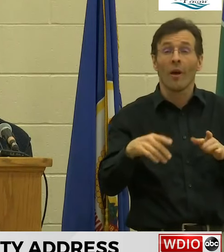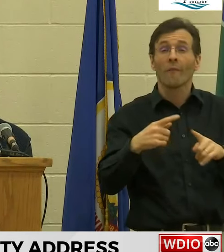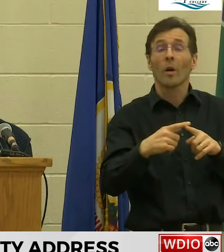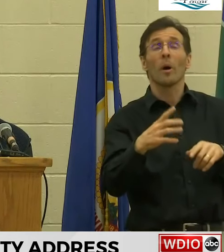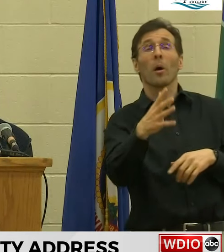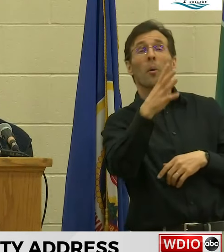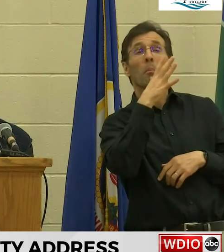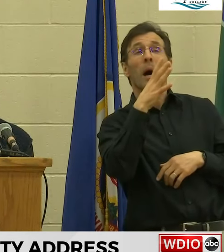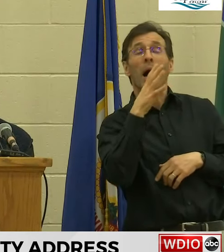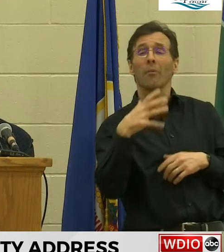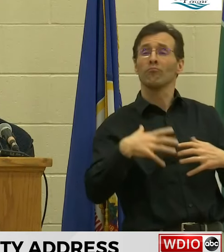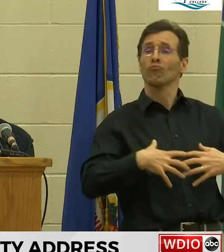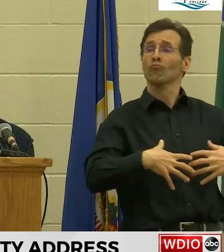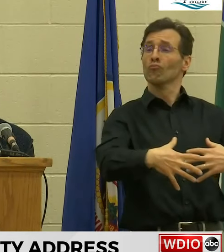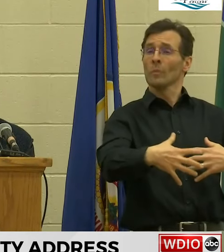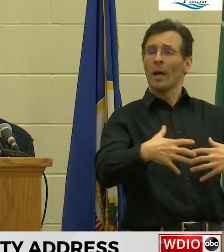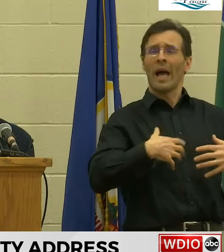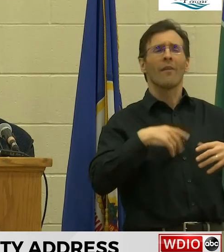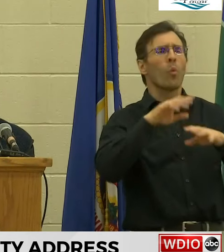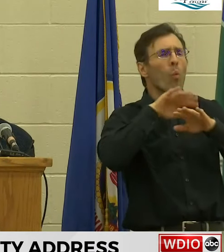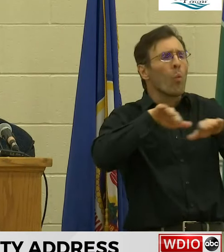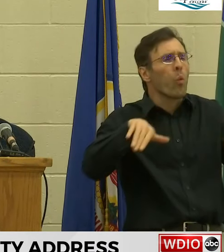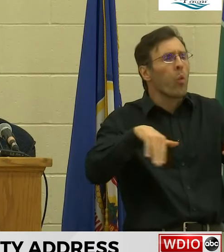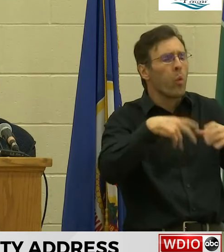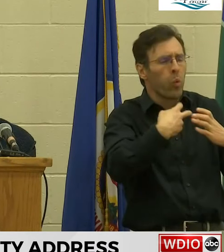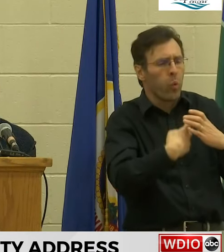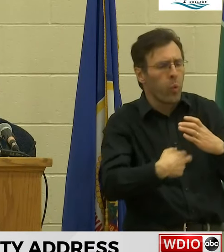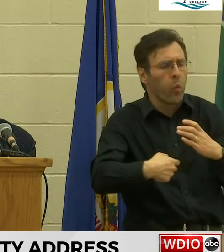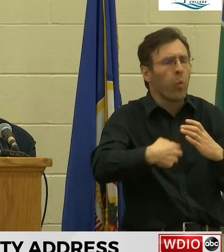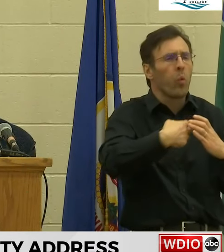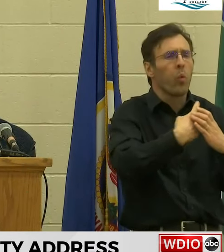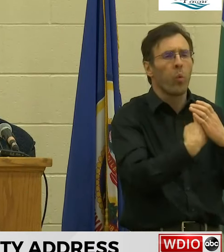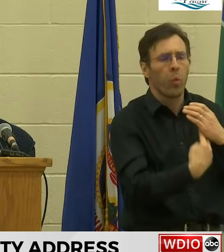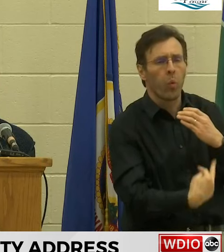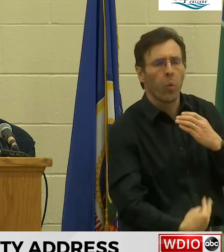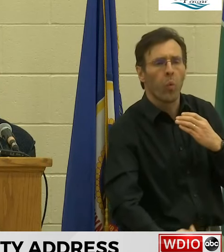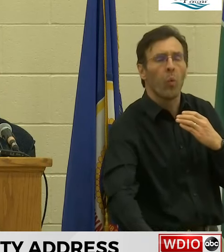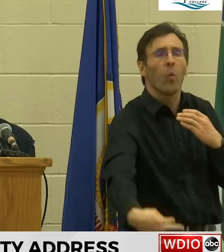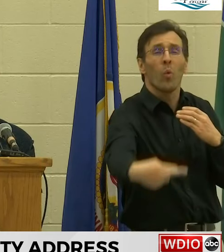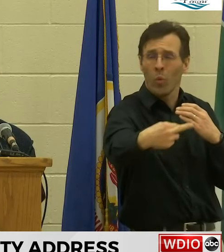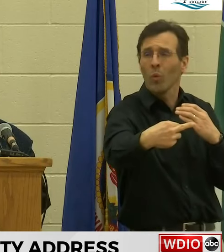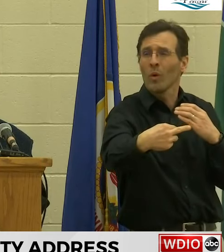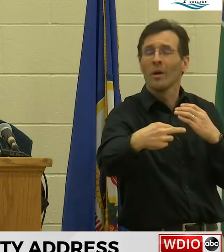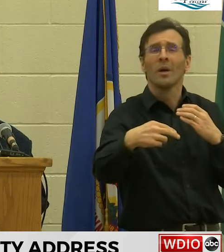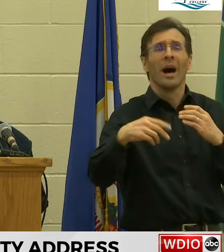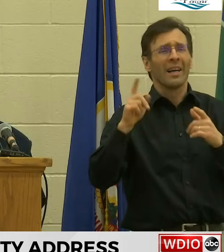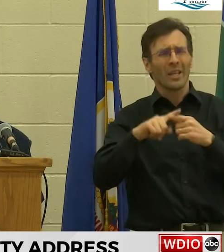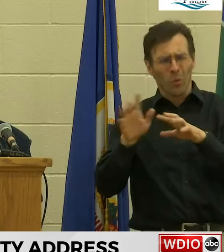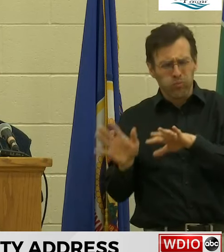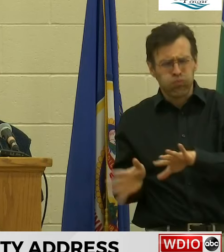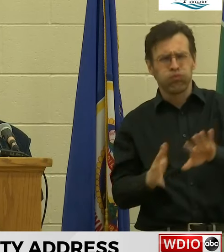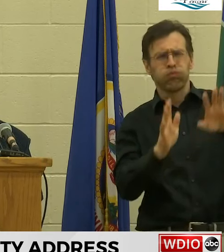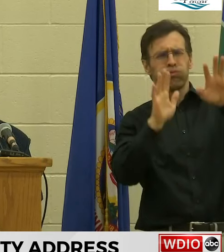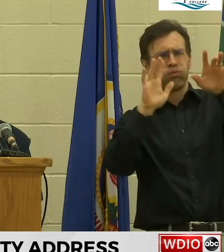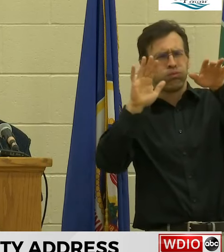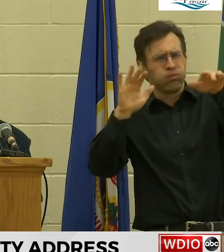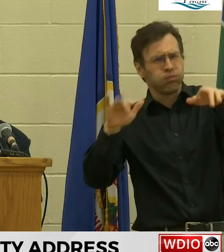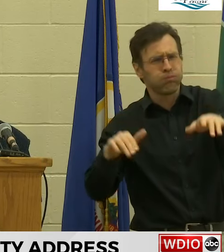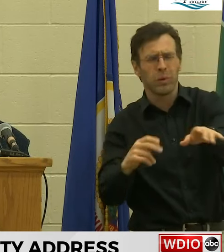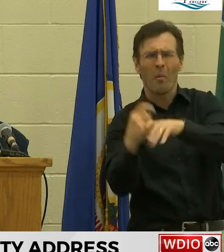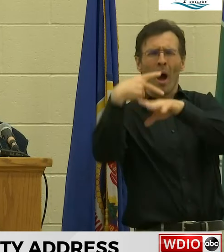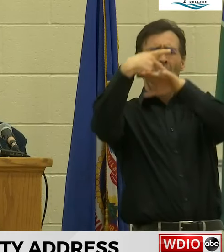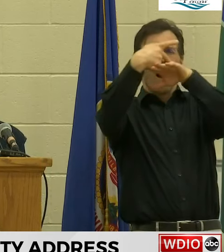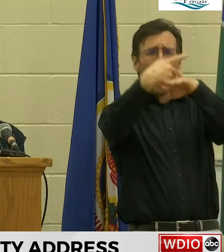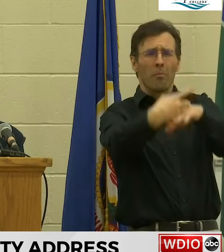round lake of our mother, from the water nest of home, until the big wave pushes us